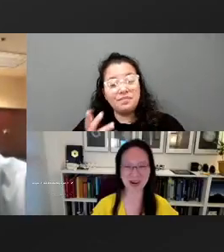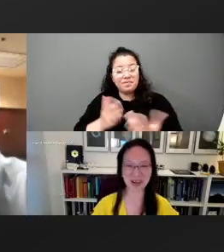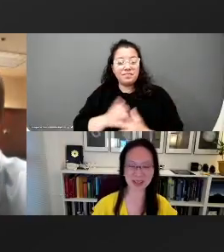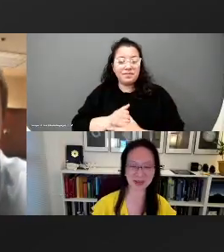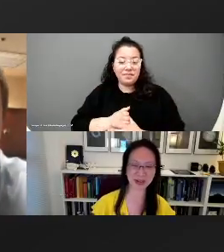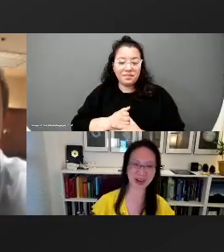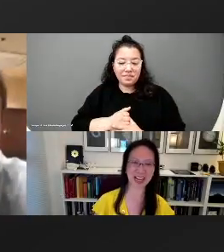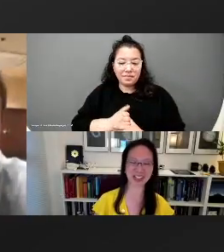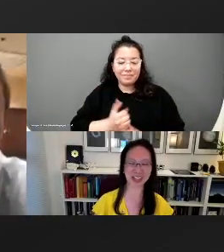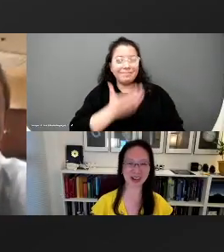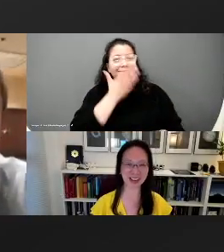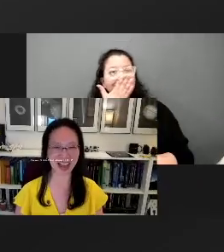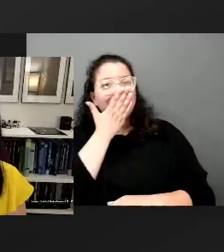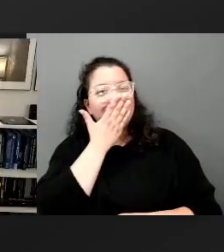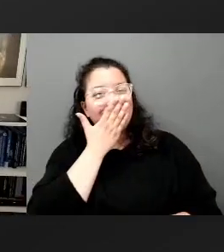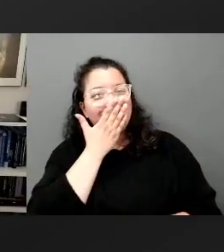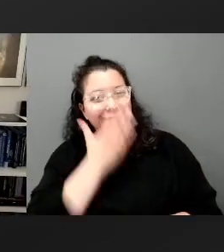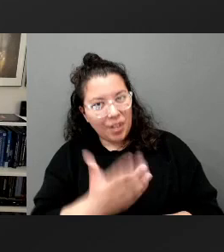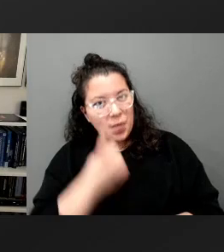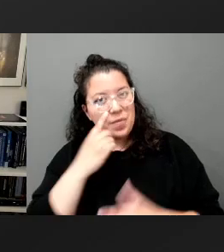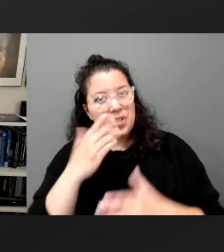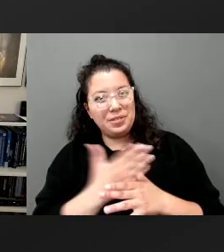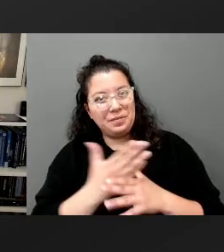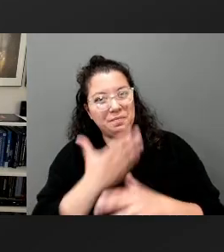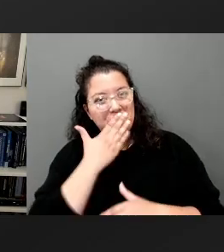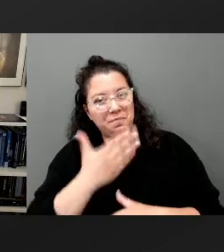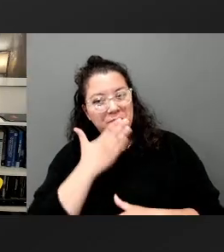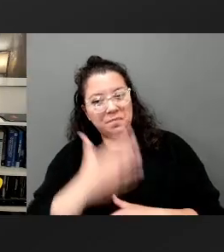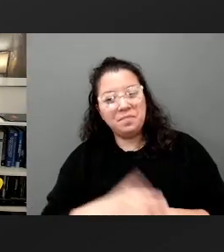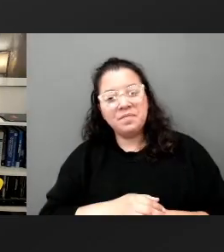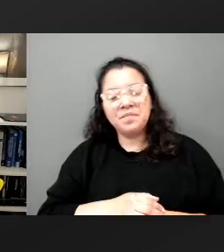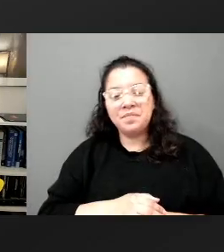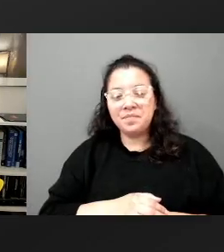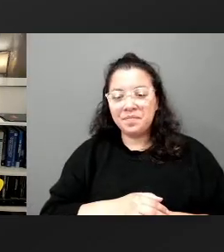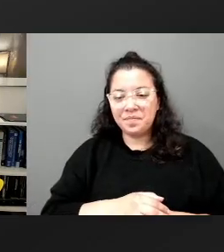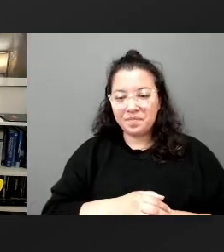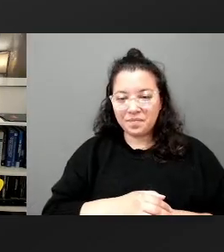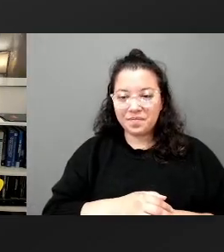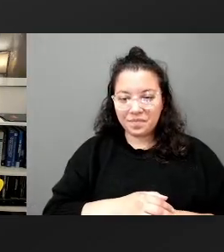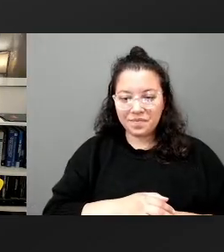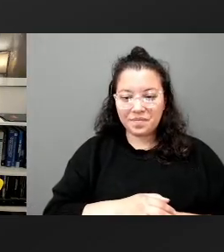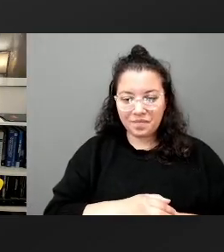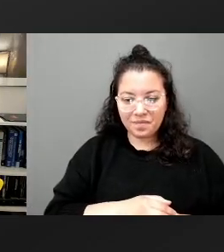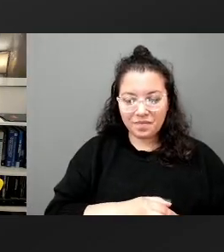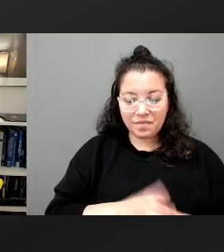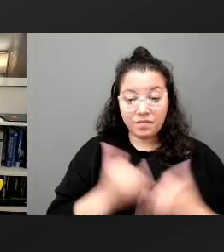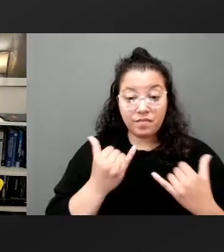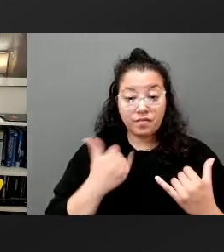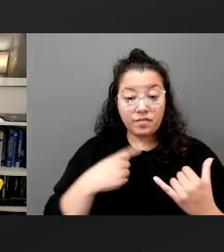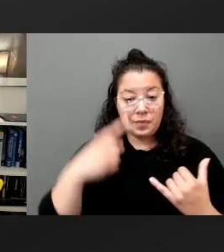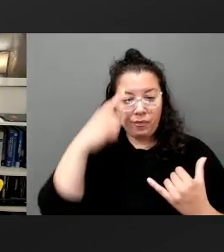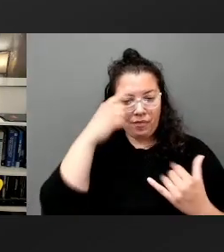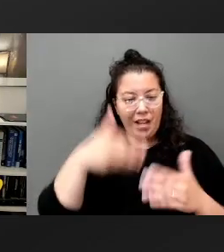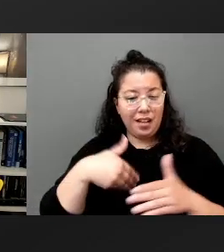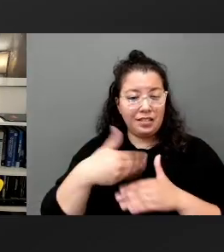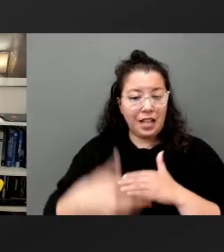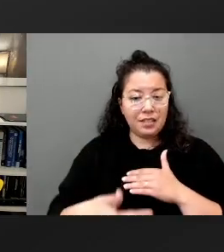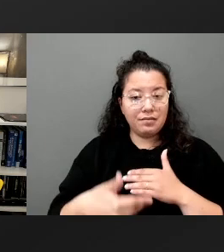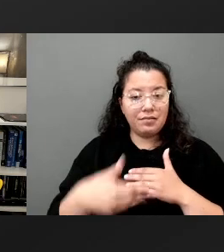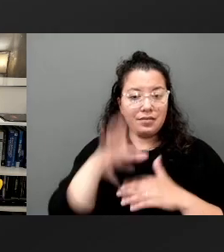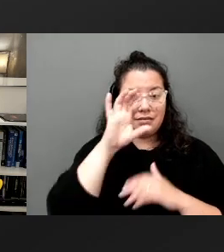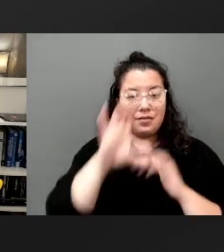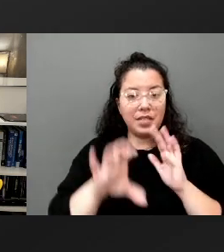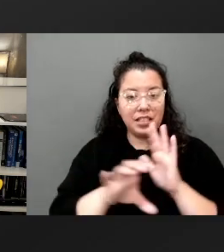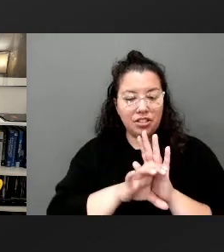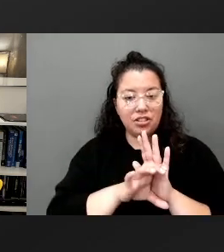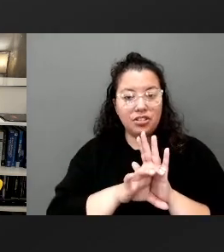Thank you very much for sharing that with us. Okay, so I think we'll move to the next image